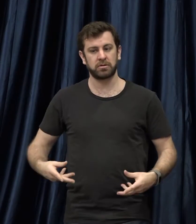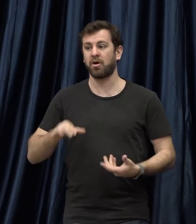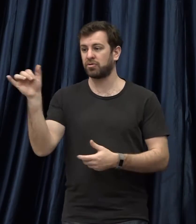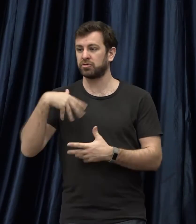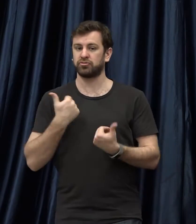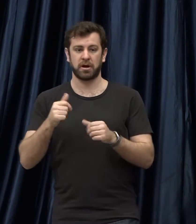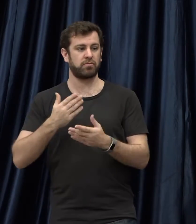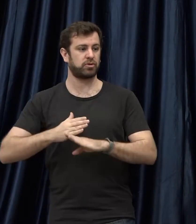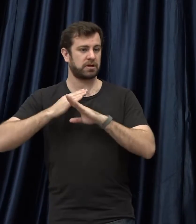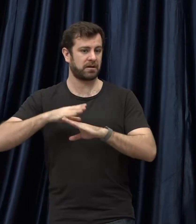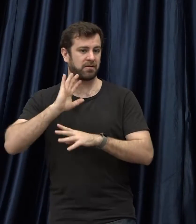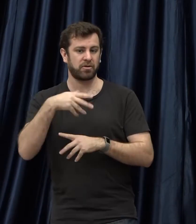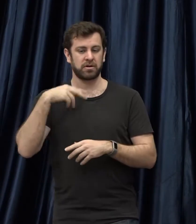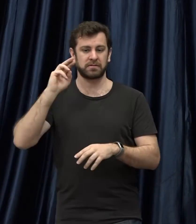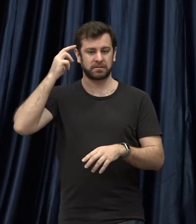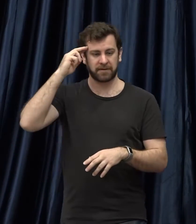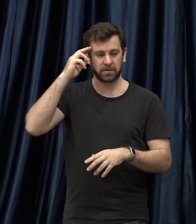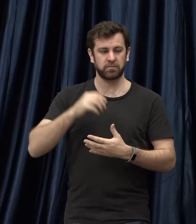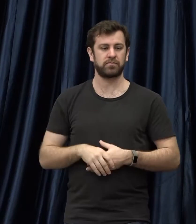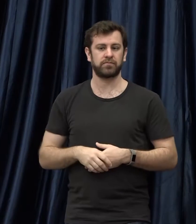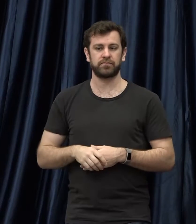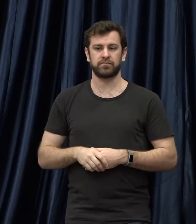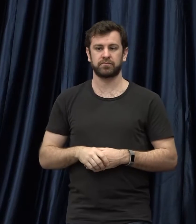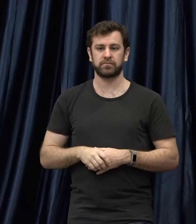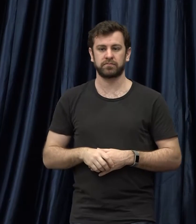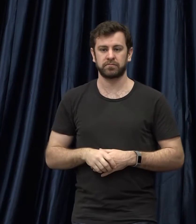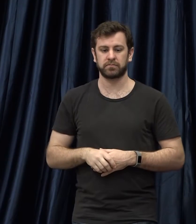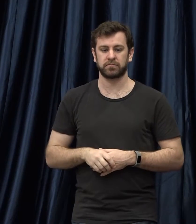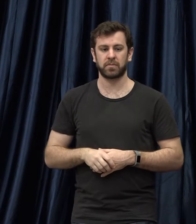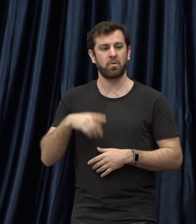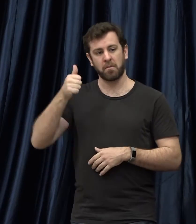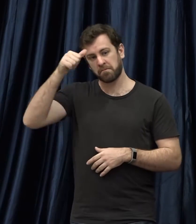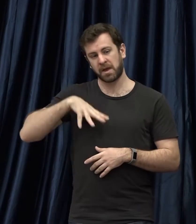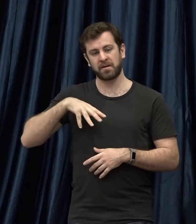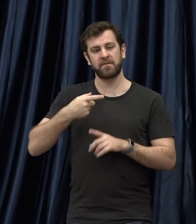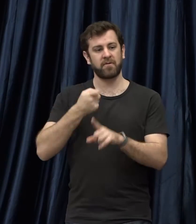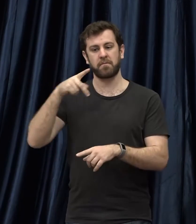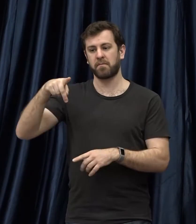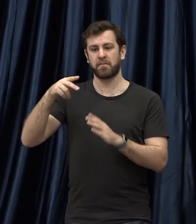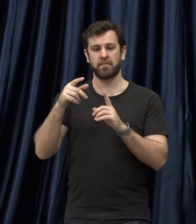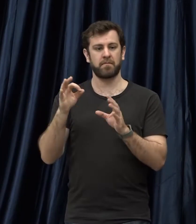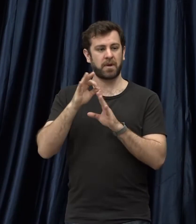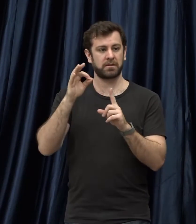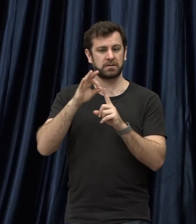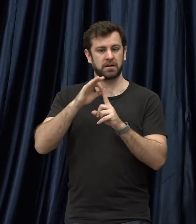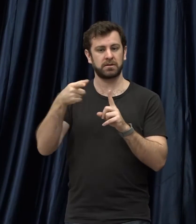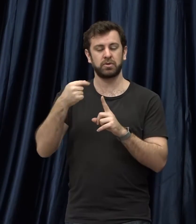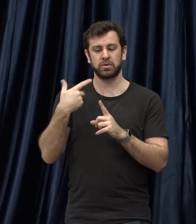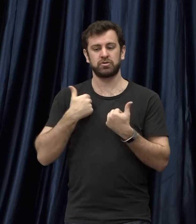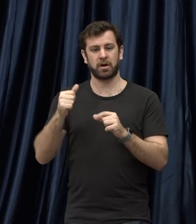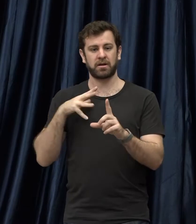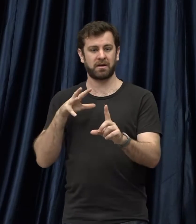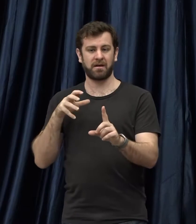rahimahullah. Naeem Rashid of Pakistan, he tried to tackle the killer, and